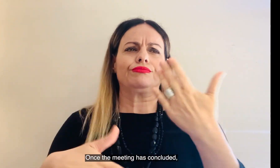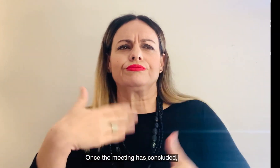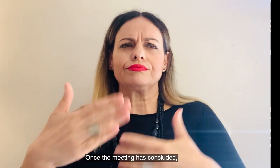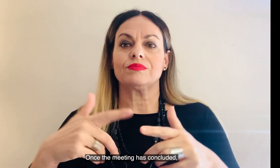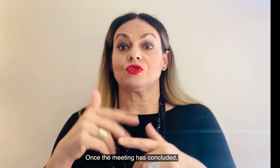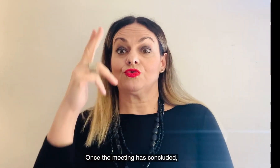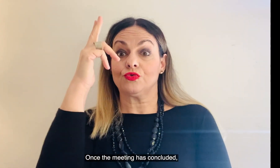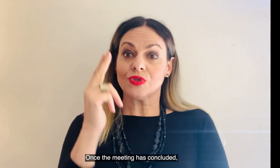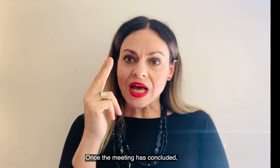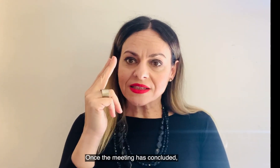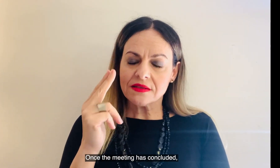has concluded,